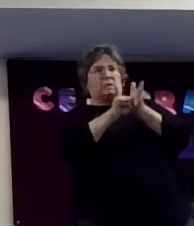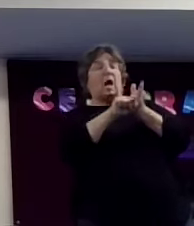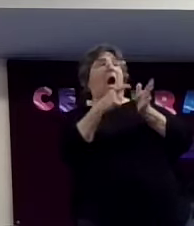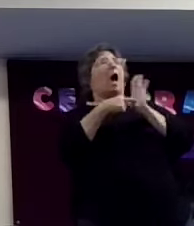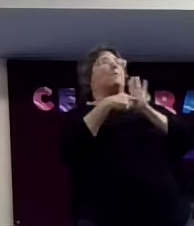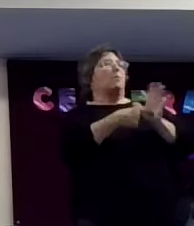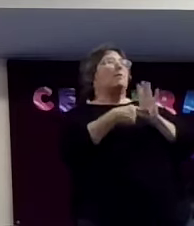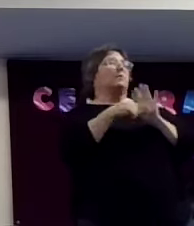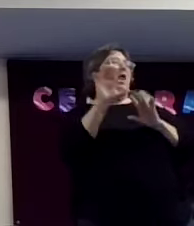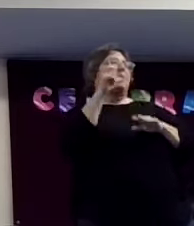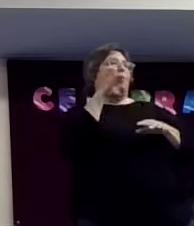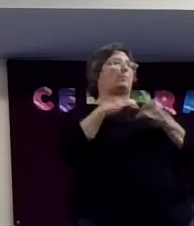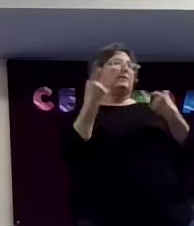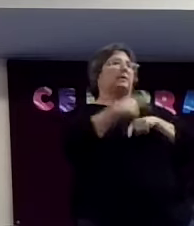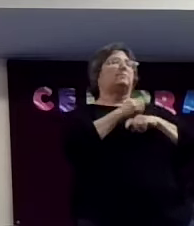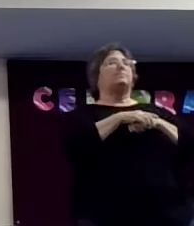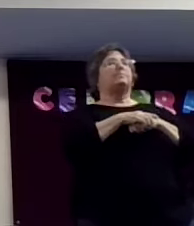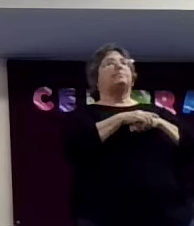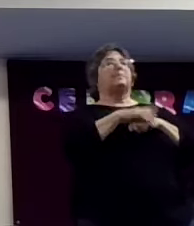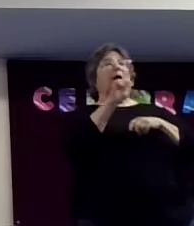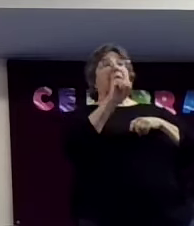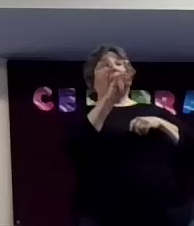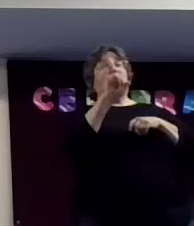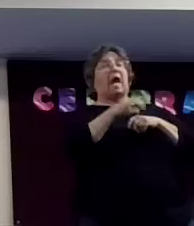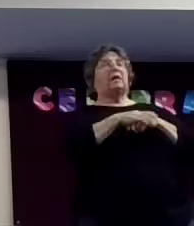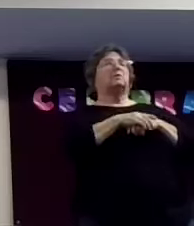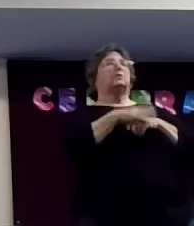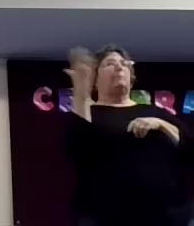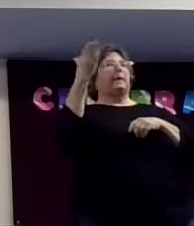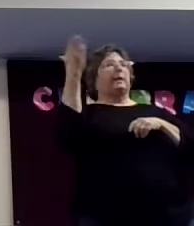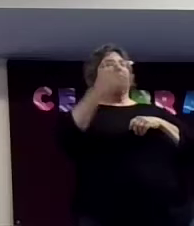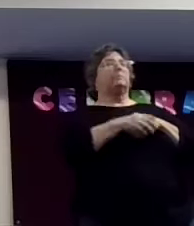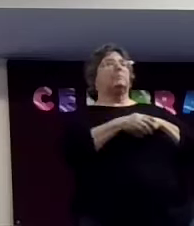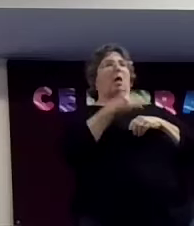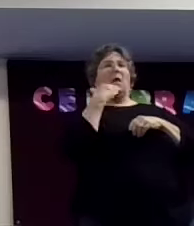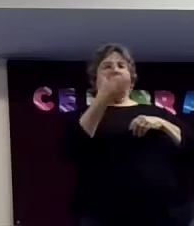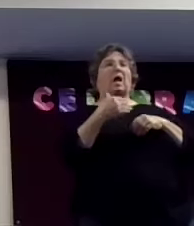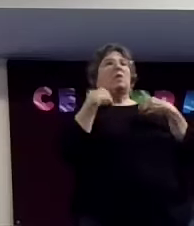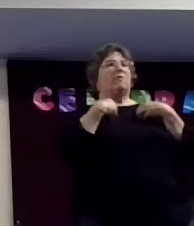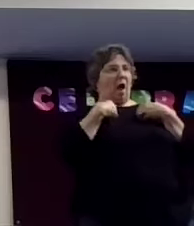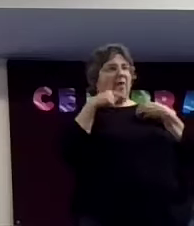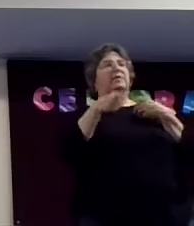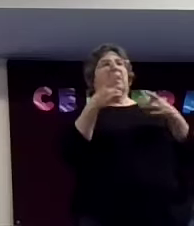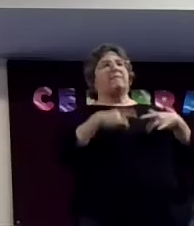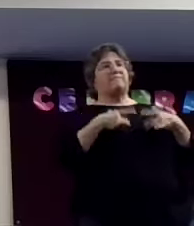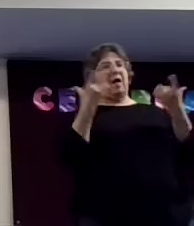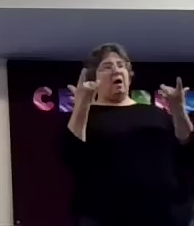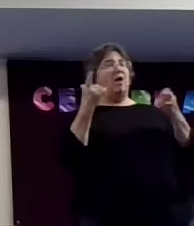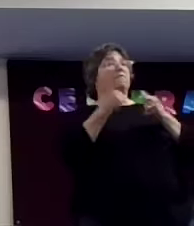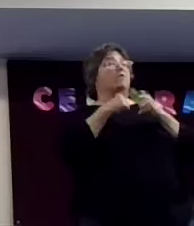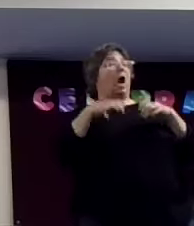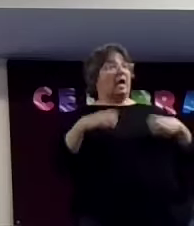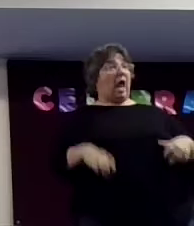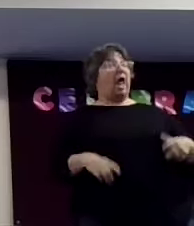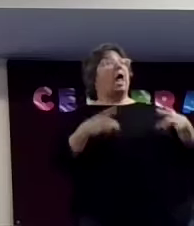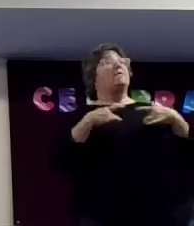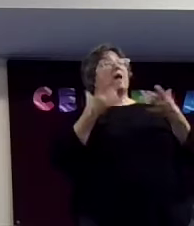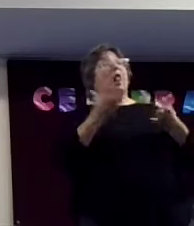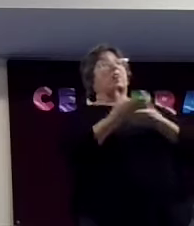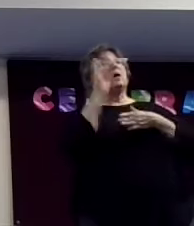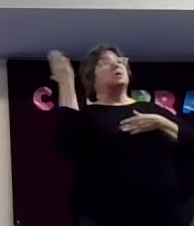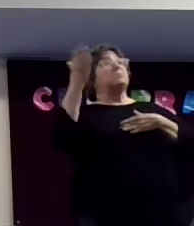be her representative. So this is Diane speaking. Thank you for hosting this event, first of all, this candidates event, and allowing